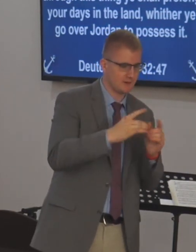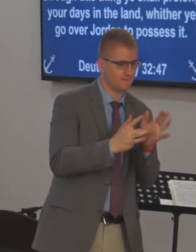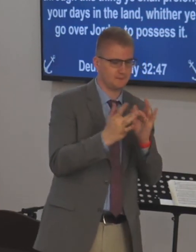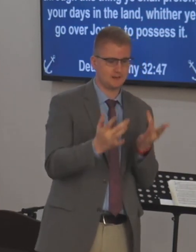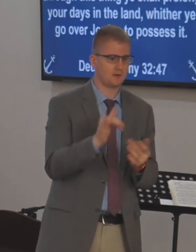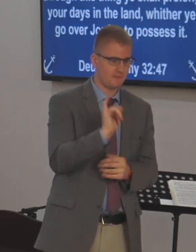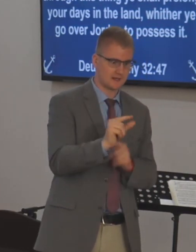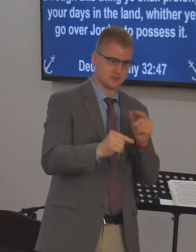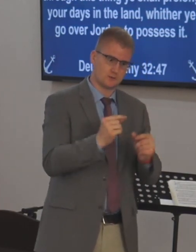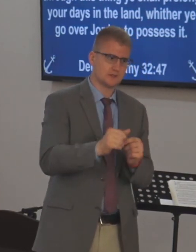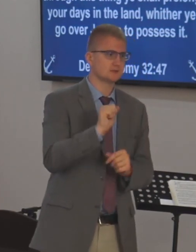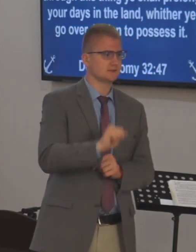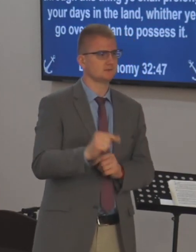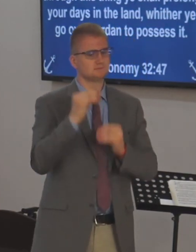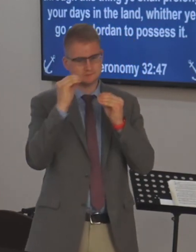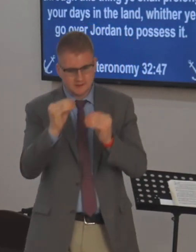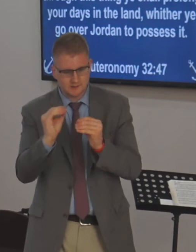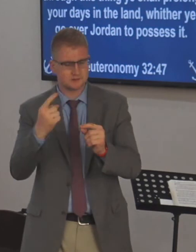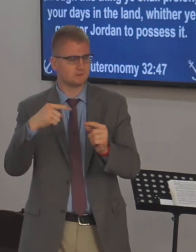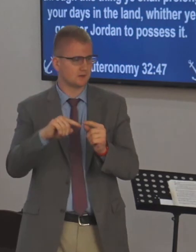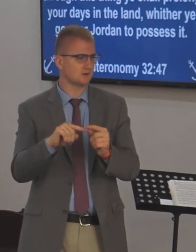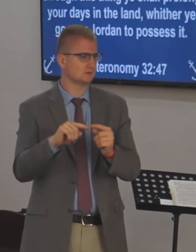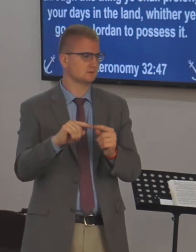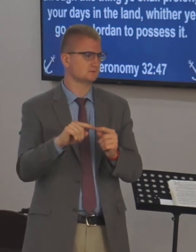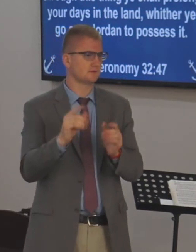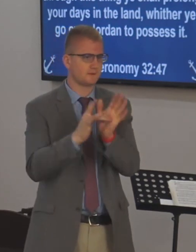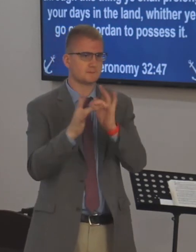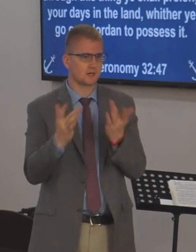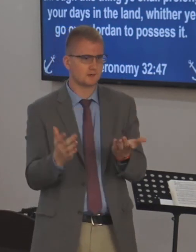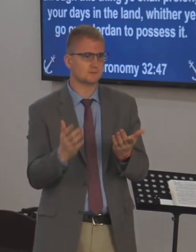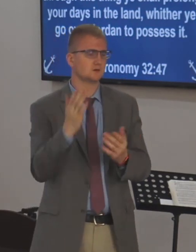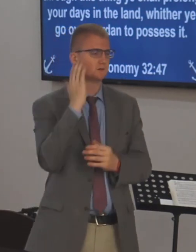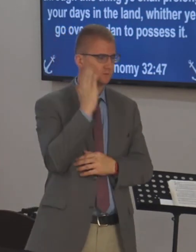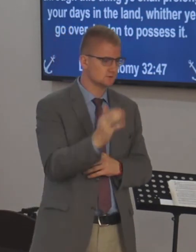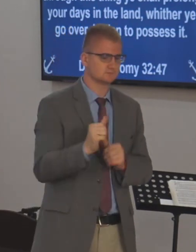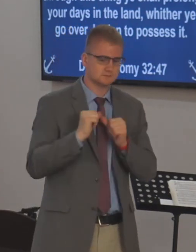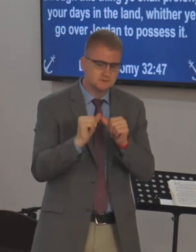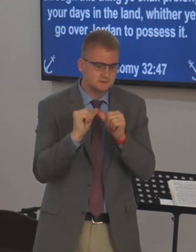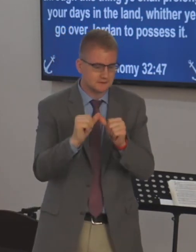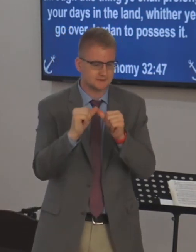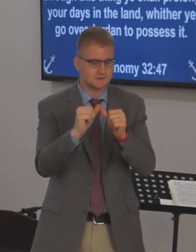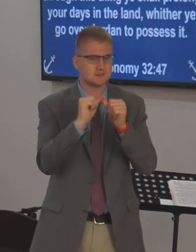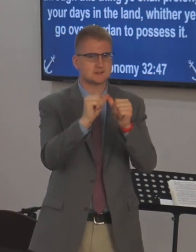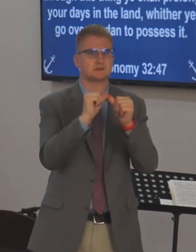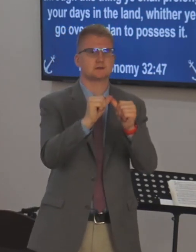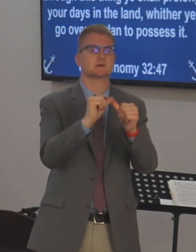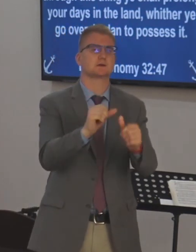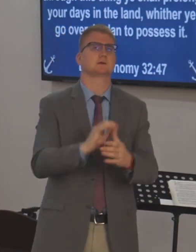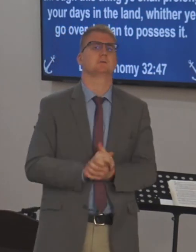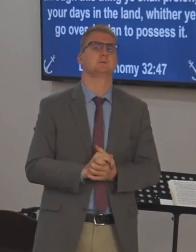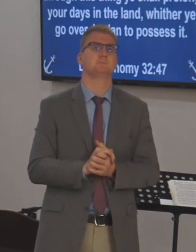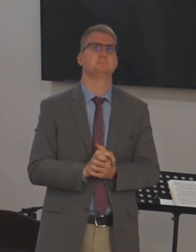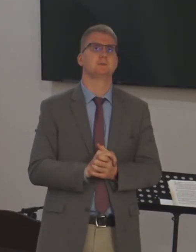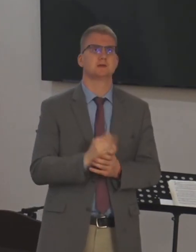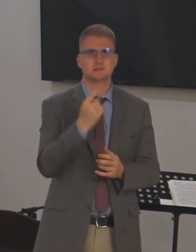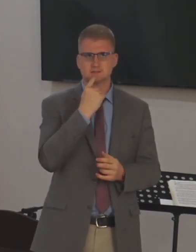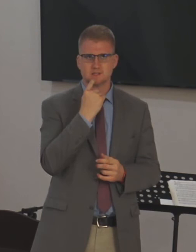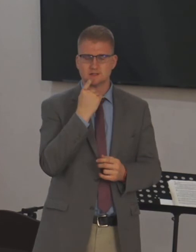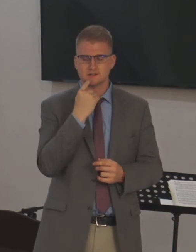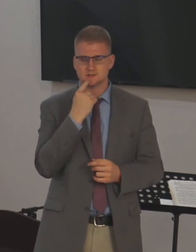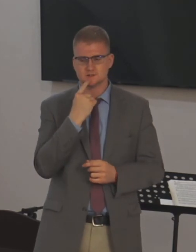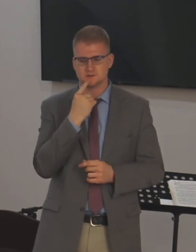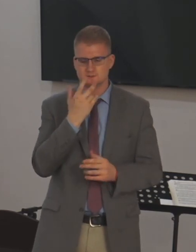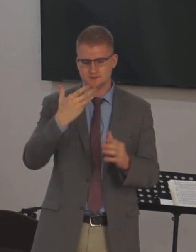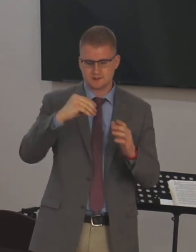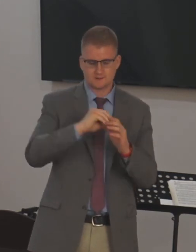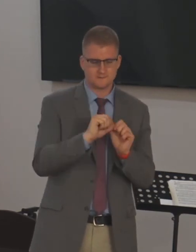verse 18, 48. And the Lord spake unto Moses that selfsame day, saying, get thee up into this mountain, Abram, unto the